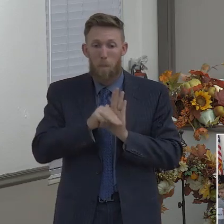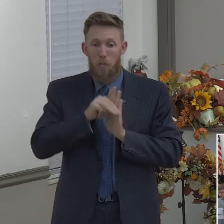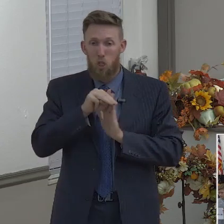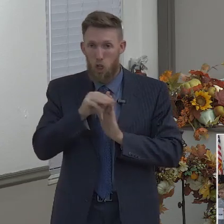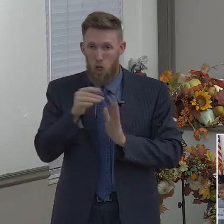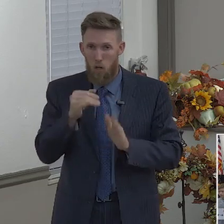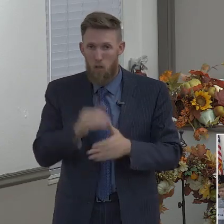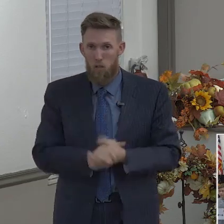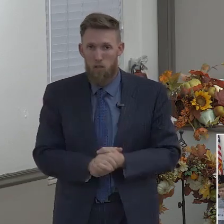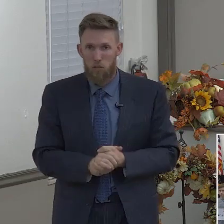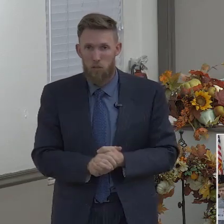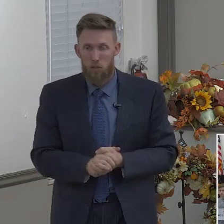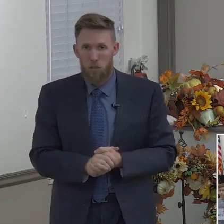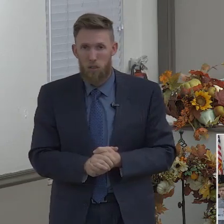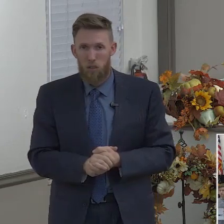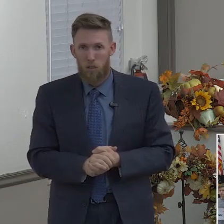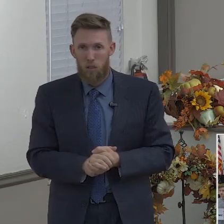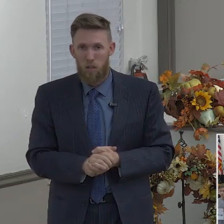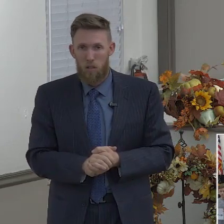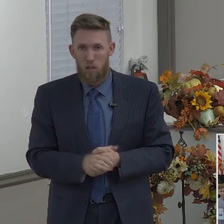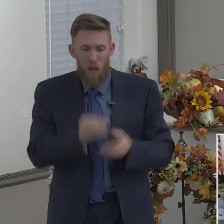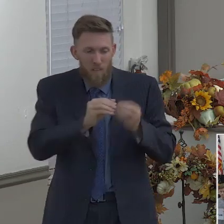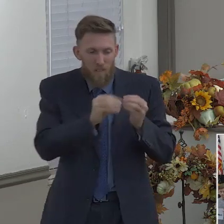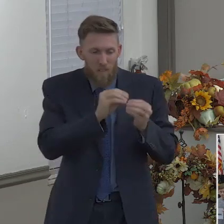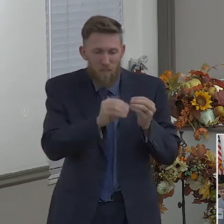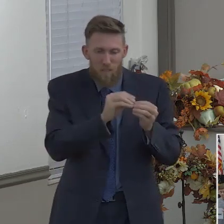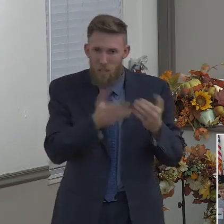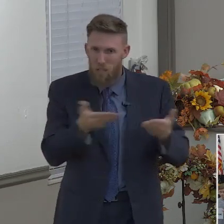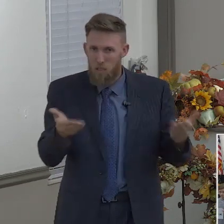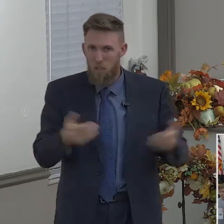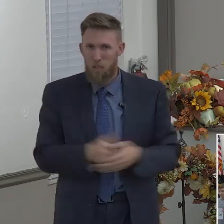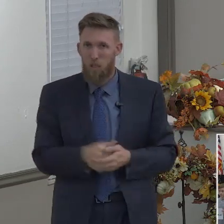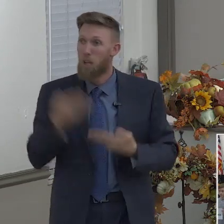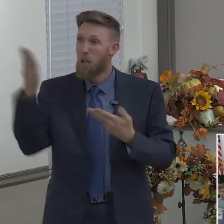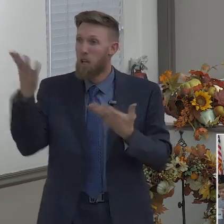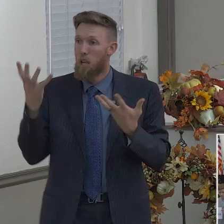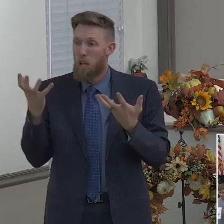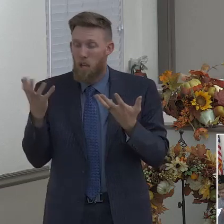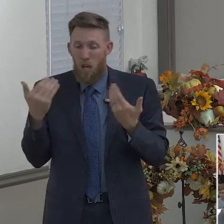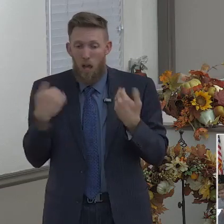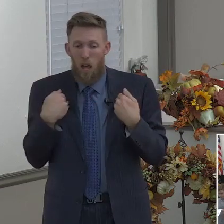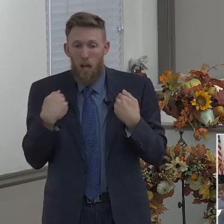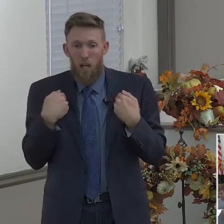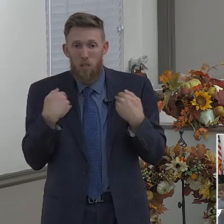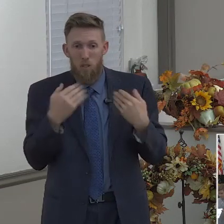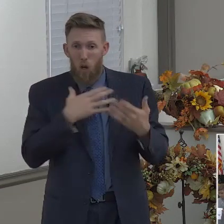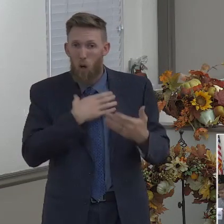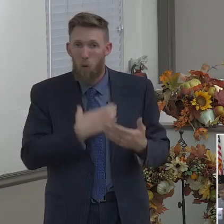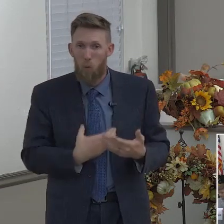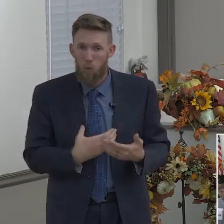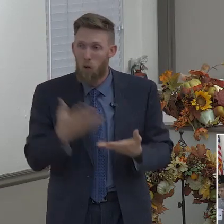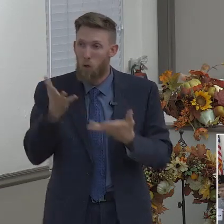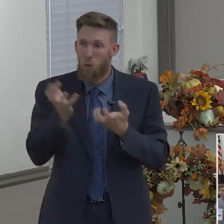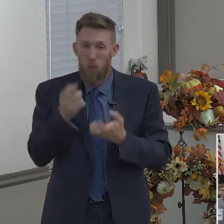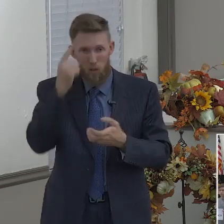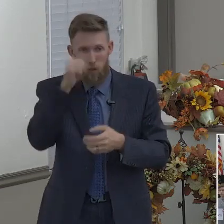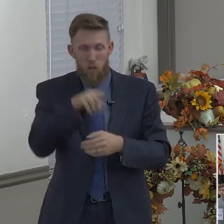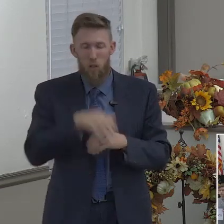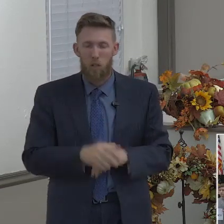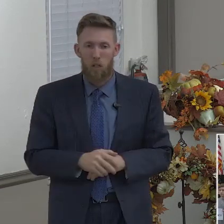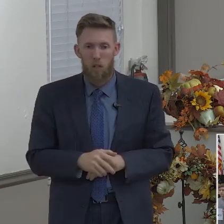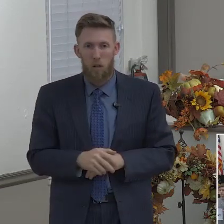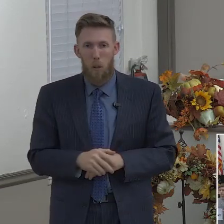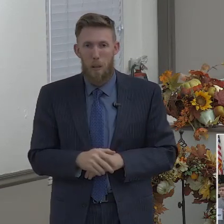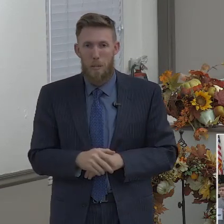what is it? Yes, God has a will for you, young people. He has someone for you to marry one day. But don't jump the gun and think, oh, I've to get married as soon as I graduate from high school.